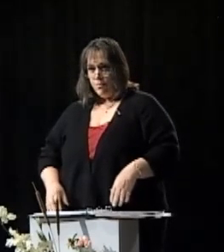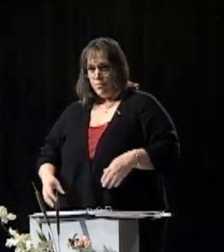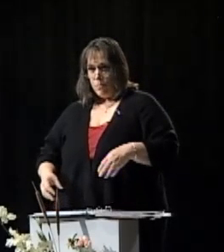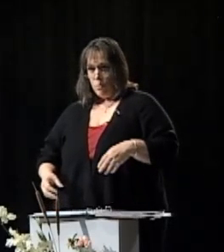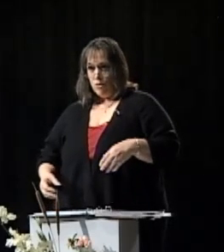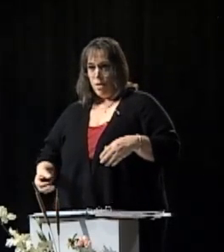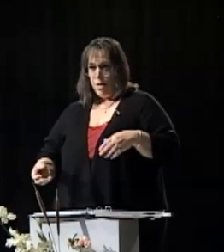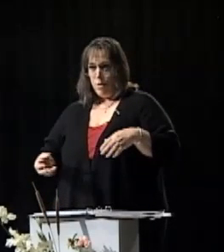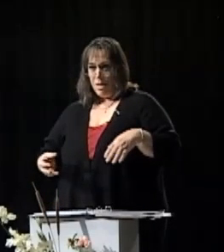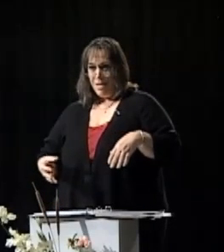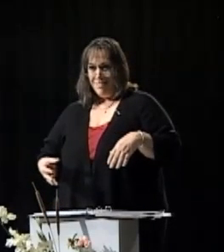You want to try that one again?